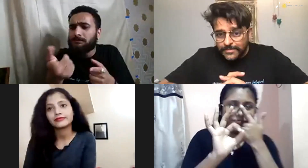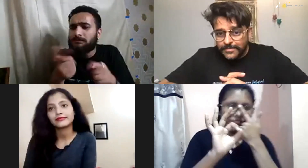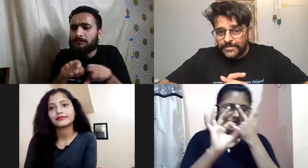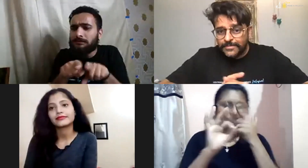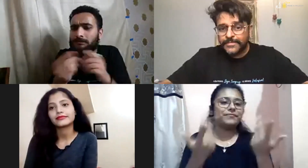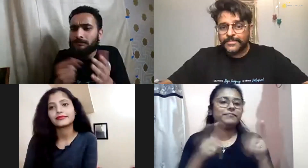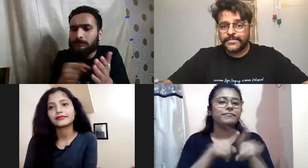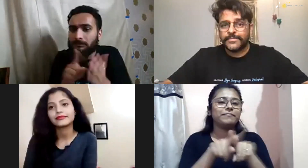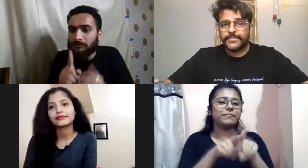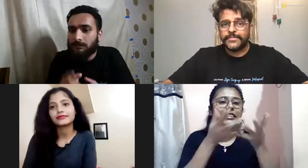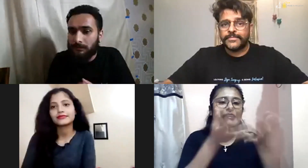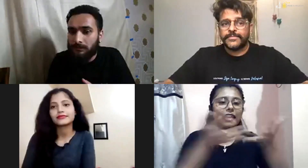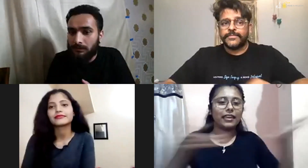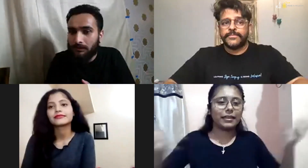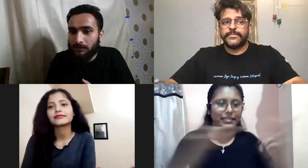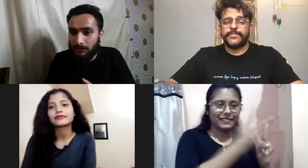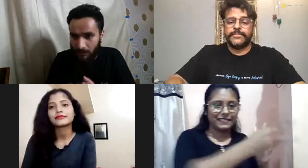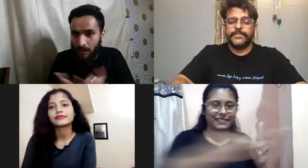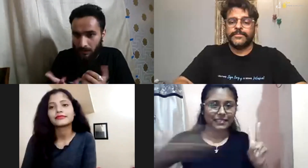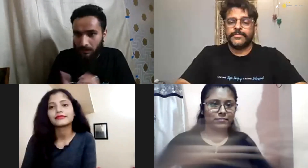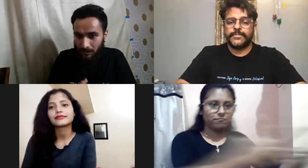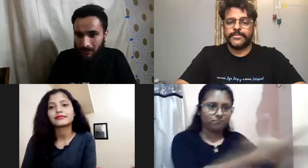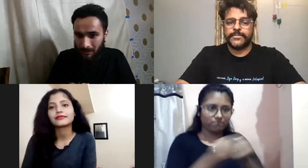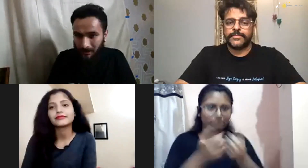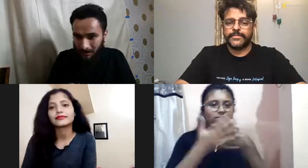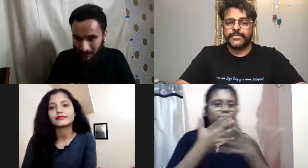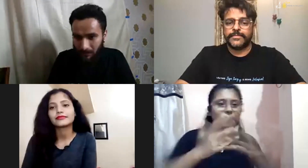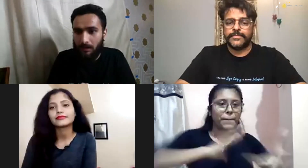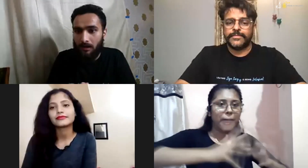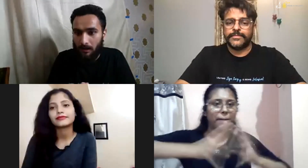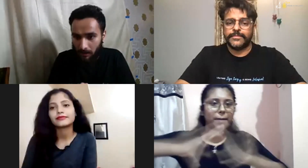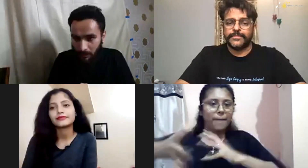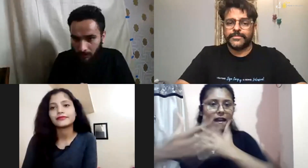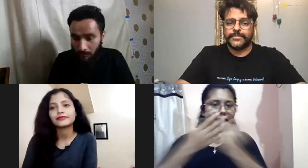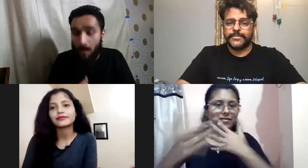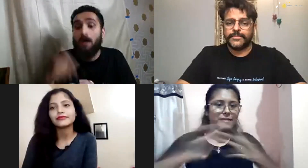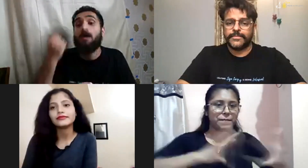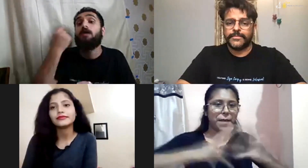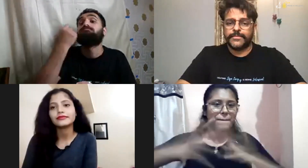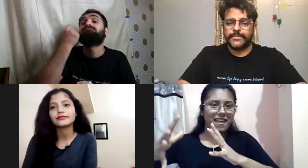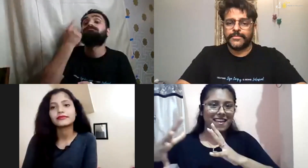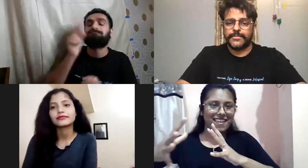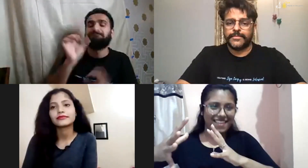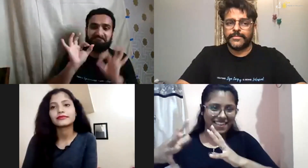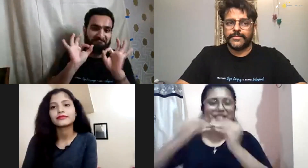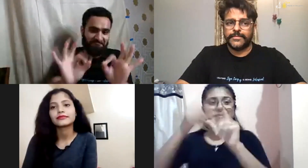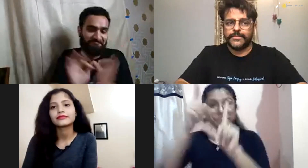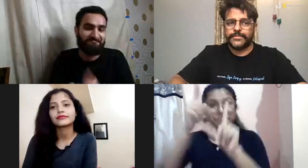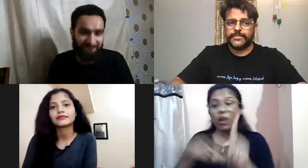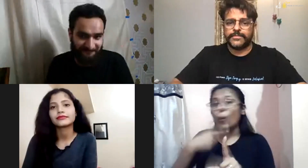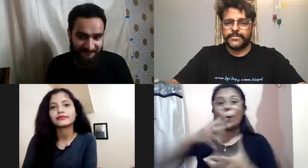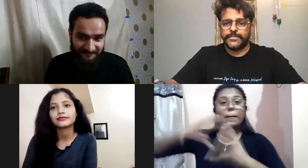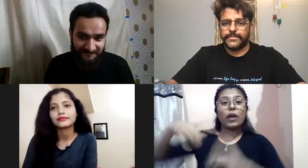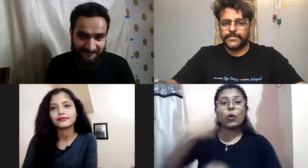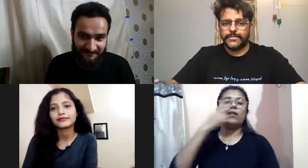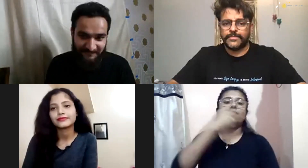Sorry, we didn't understand. Can you please repeat? So whatever the things we have made,